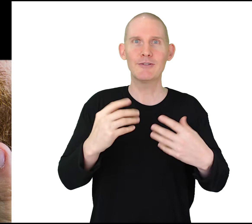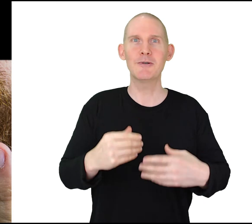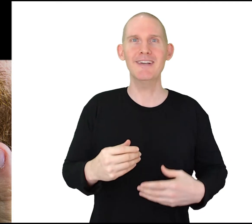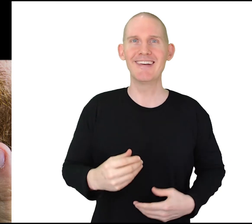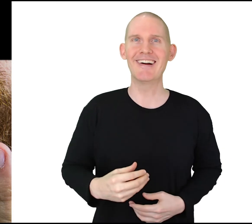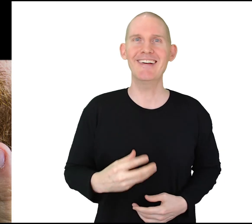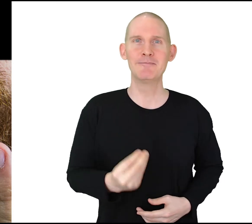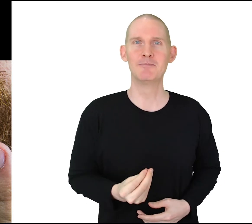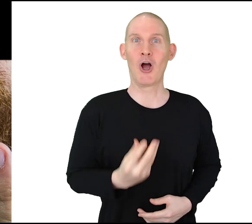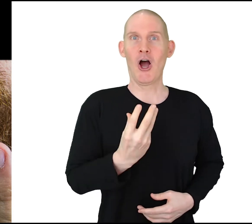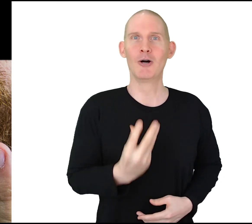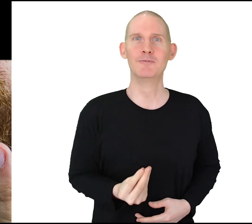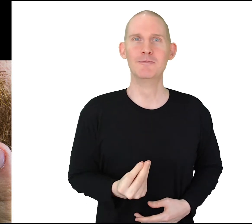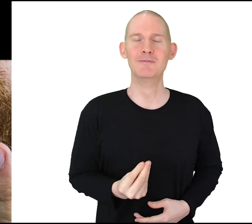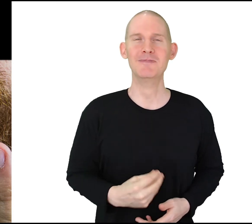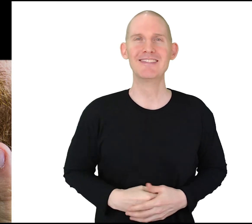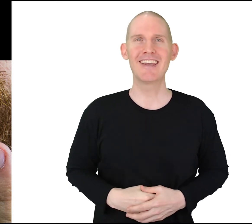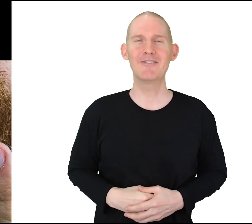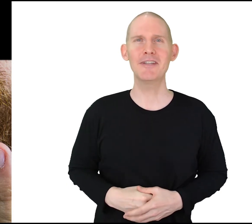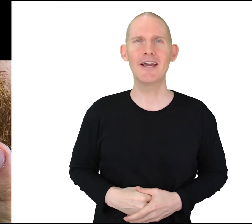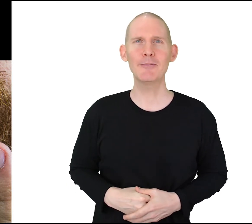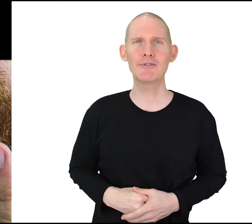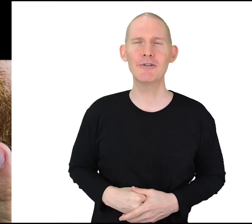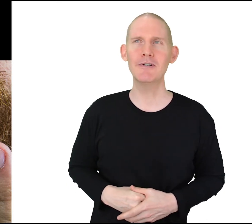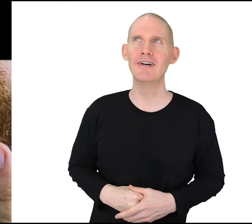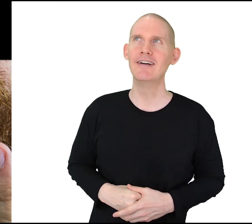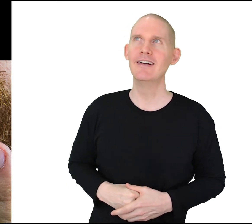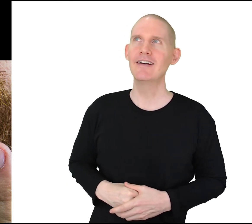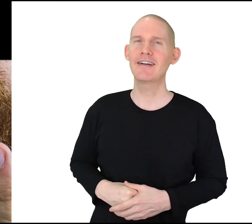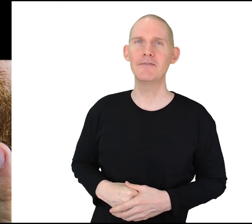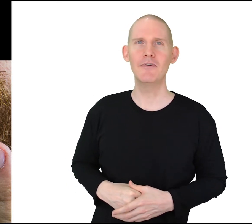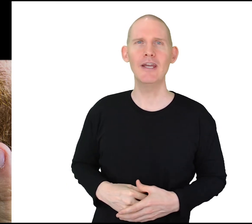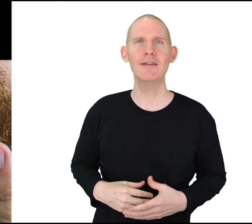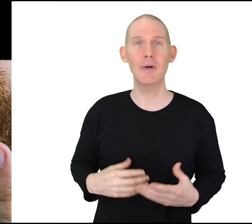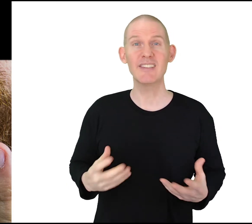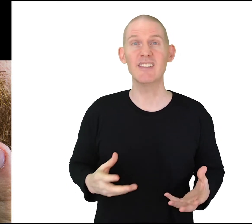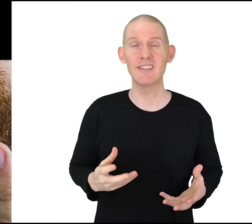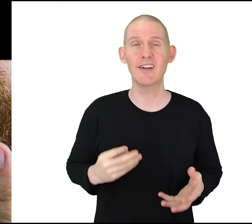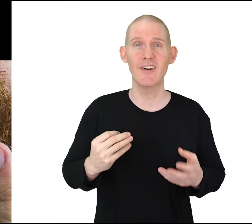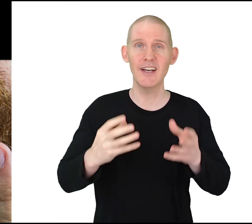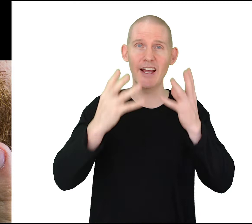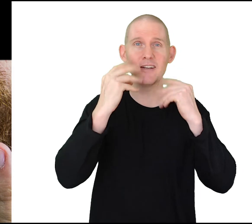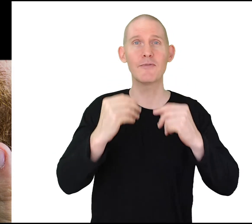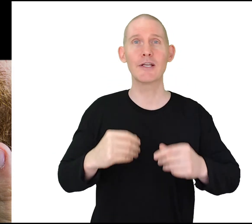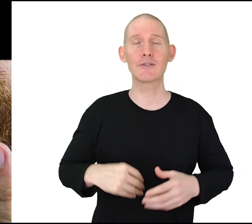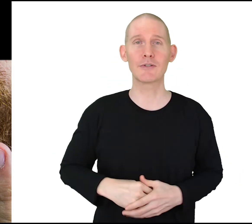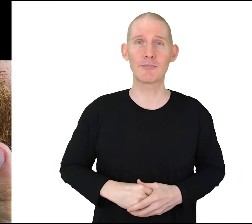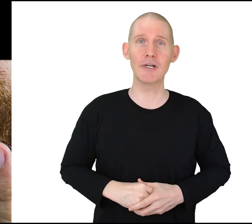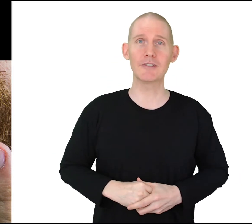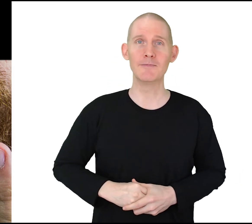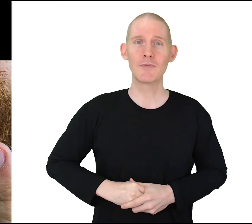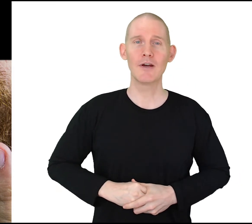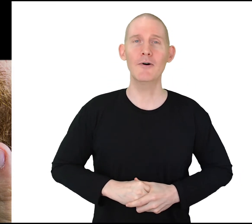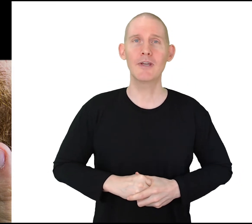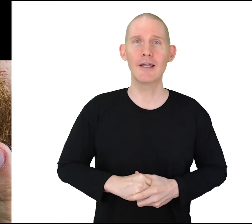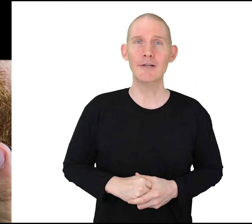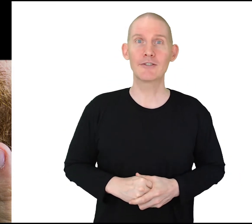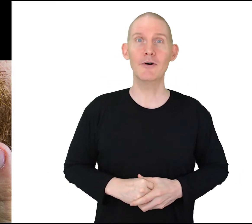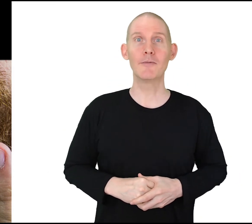it. It really helps to convey the message. All right, add in a facial expression. Okay, so burp